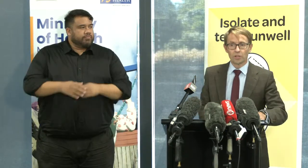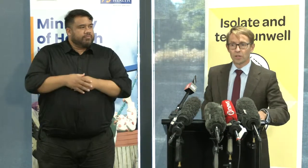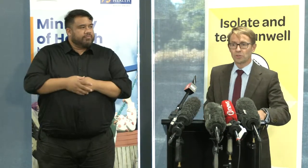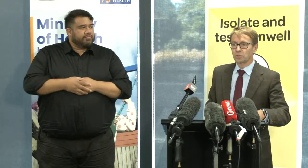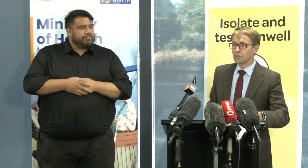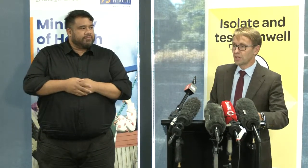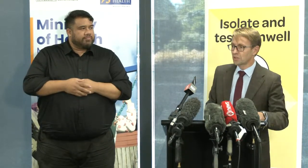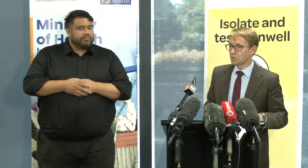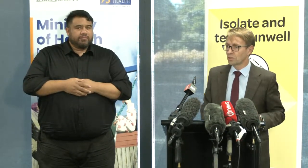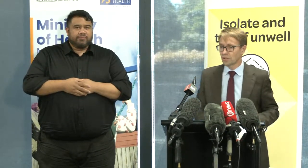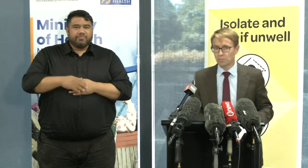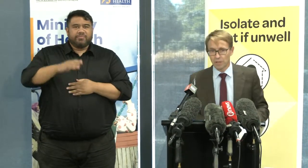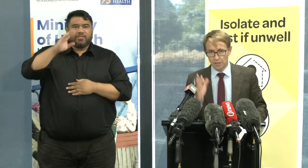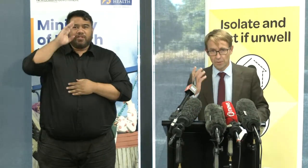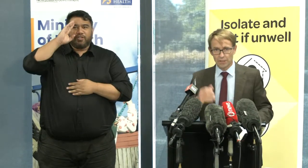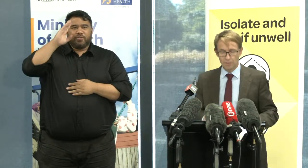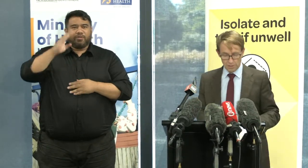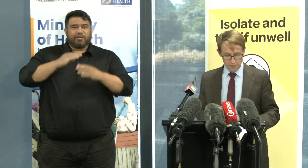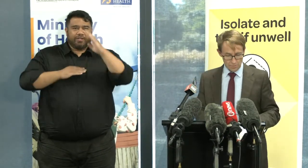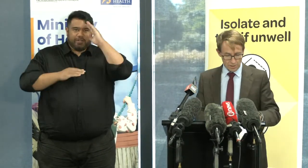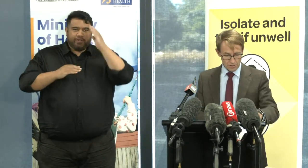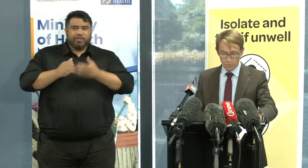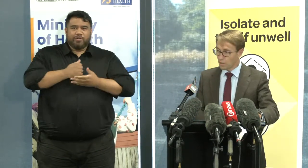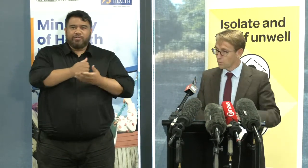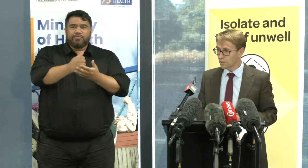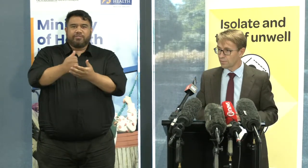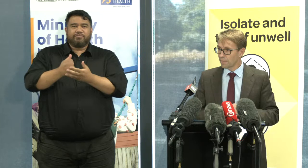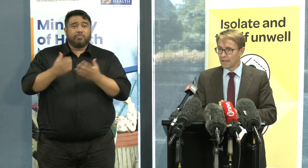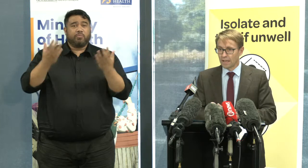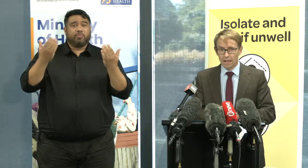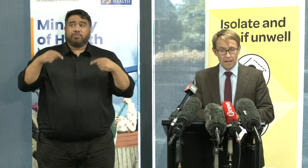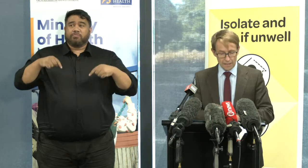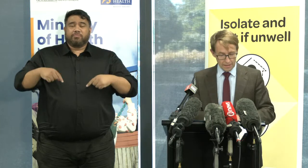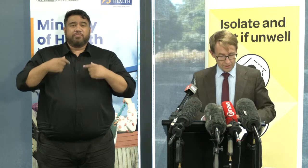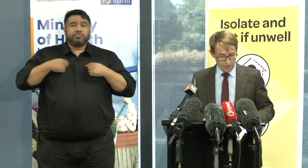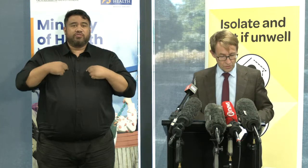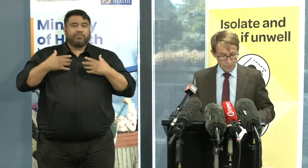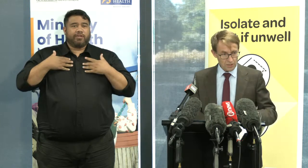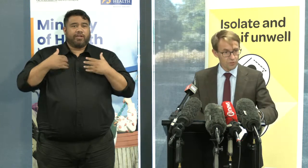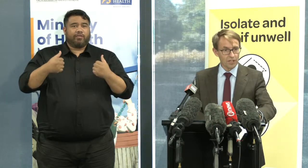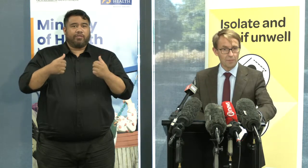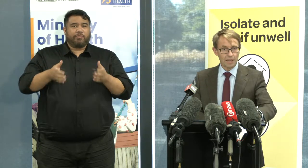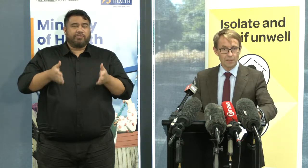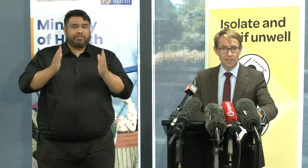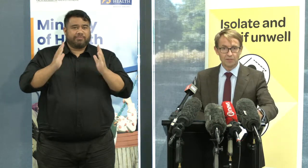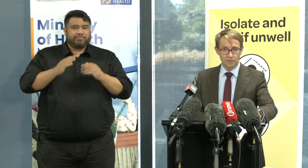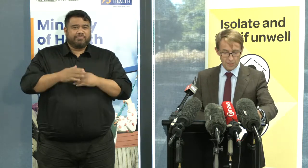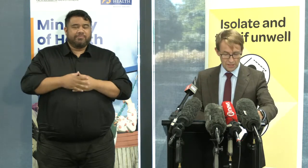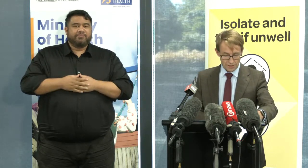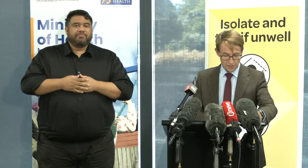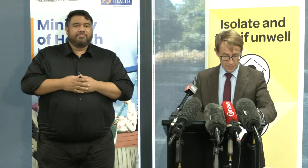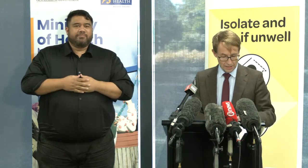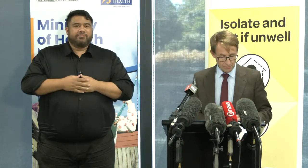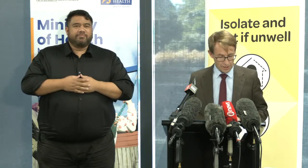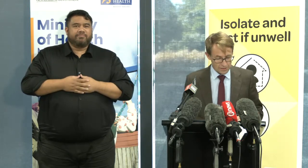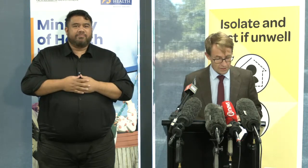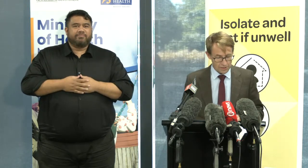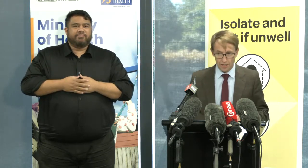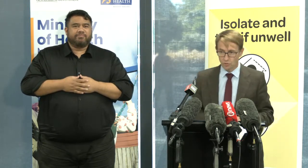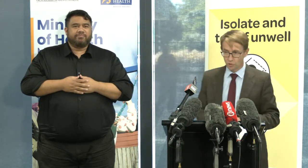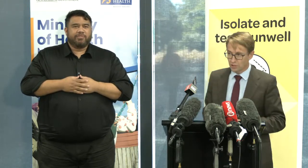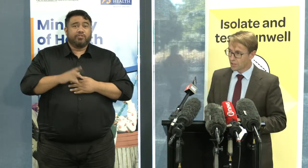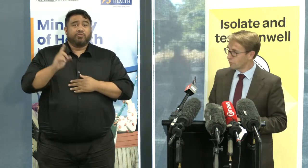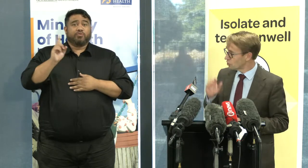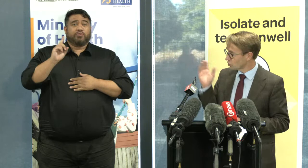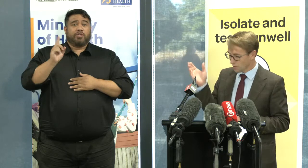Well, kia ora koutou katoa, no mai haere mai, ki te manatu hauora. Thanks very much for coming up again for today's update. And